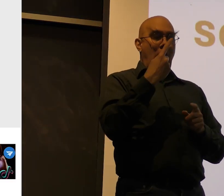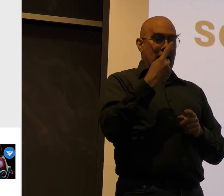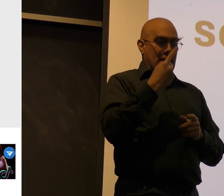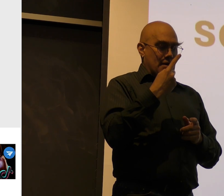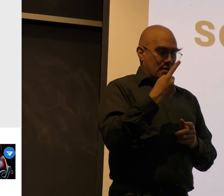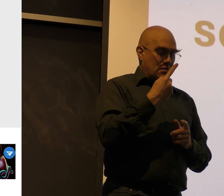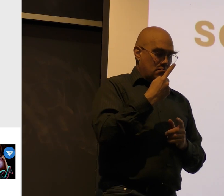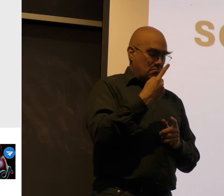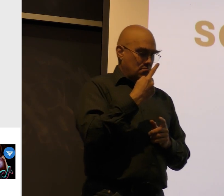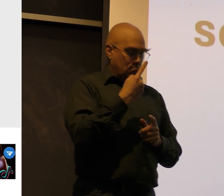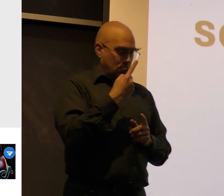Also interesting,